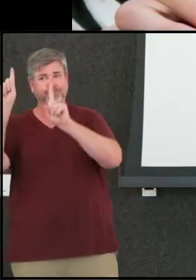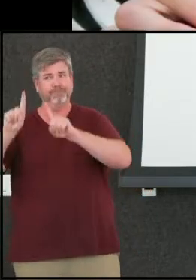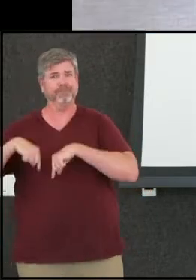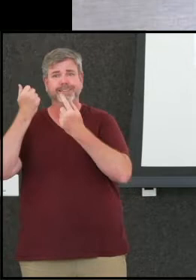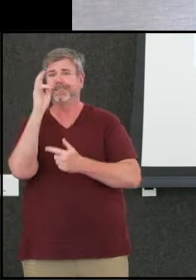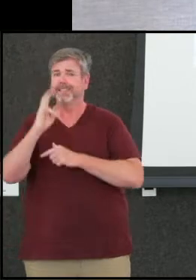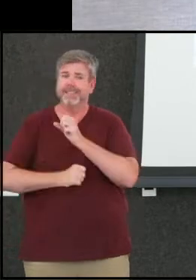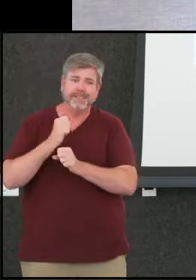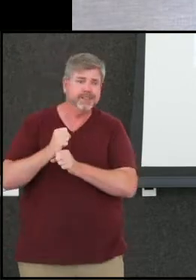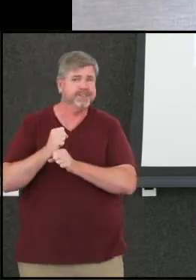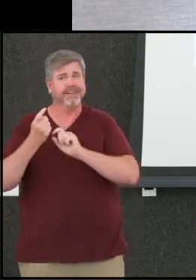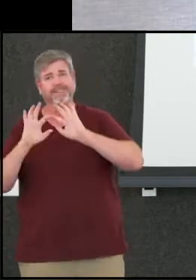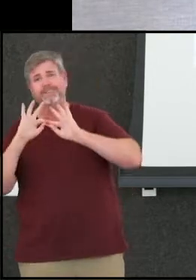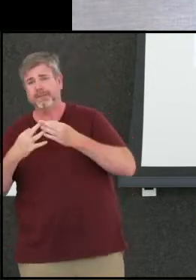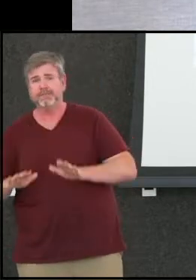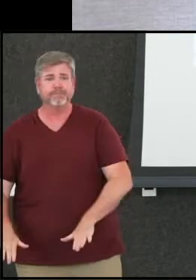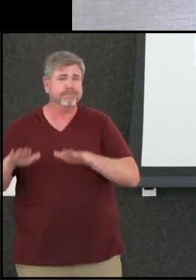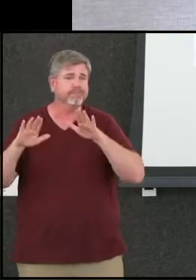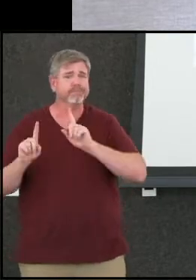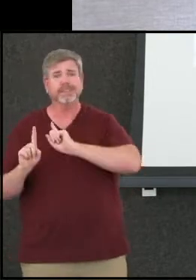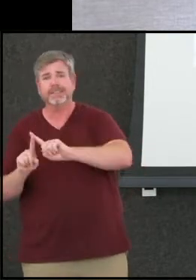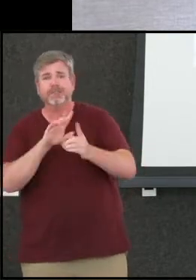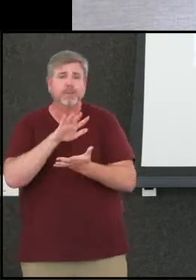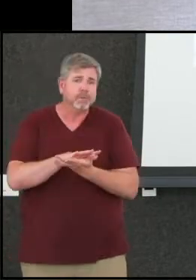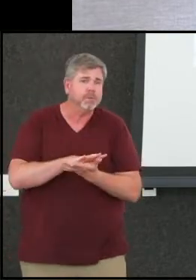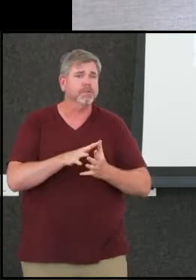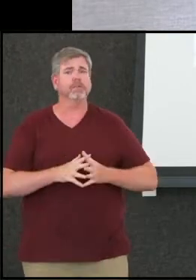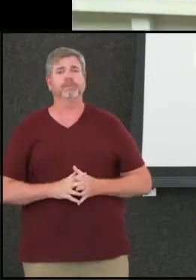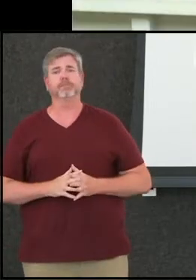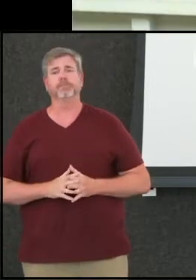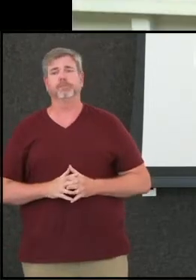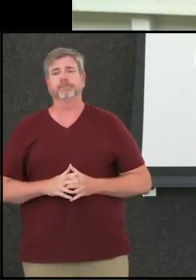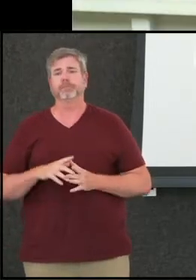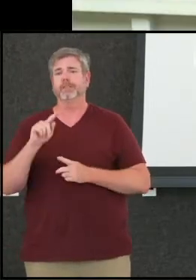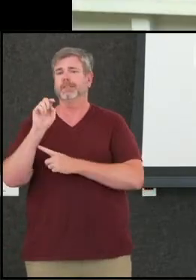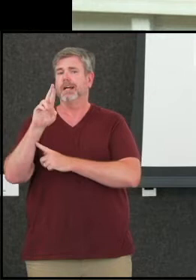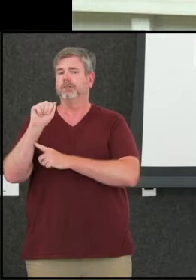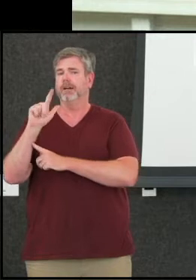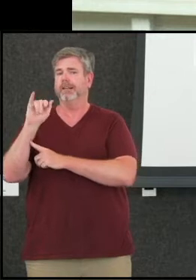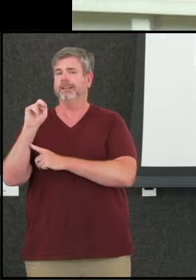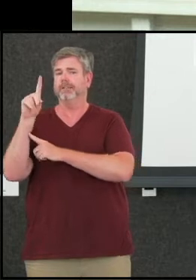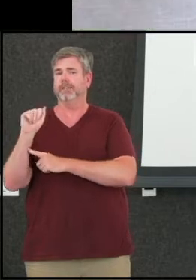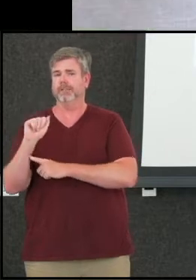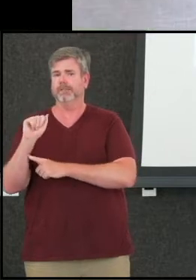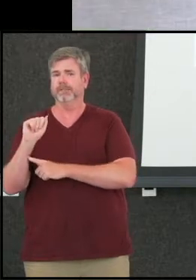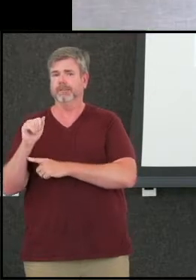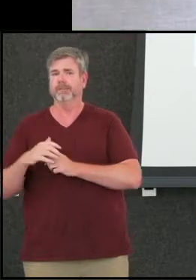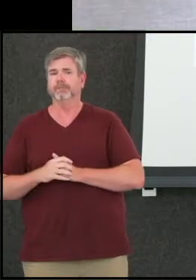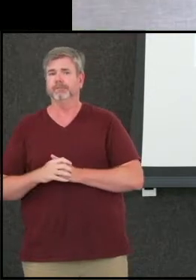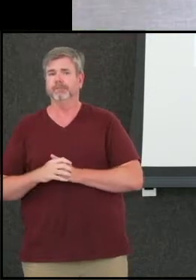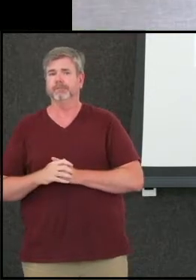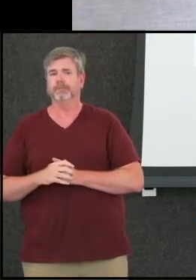through all the schools here. They went to Heather and Terra Linda, and then Colin was at Cramont.